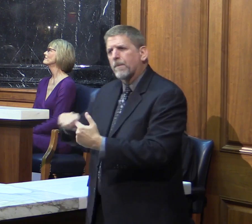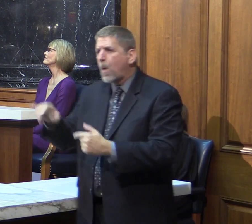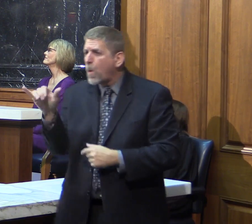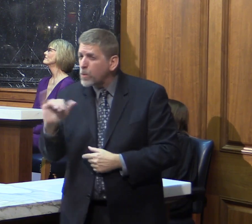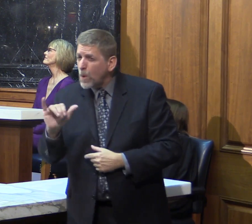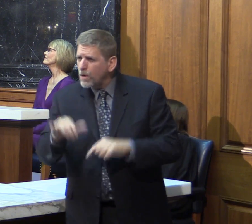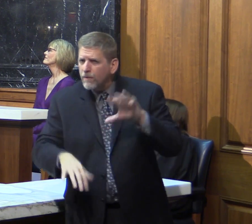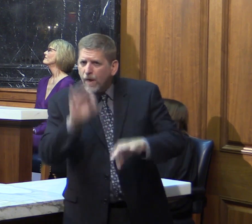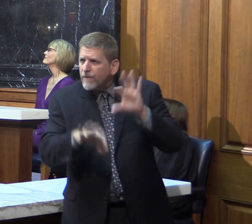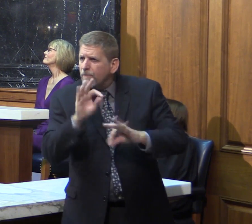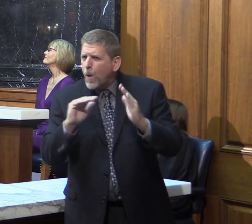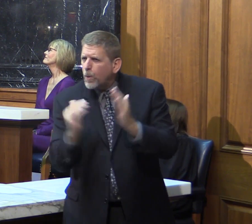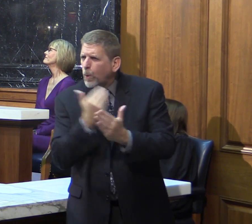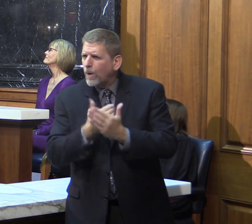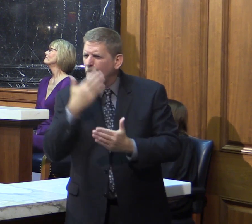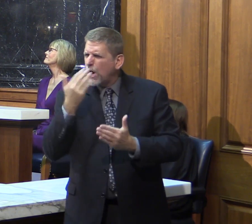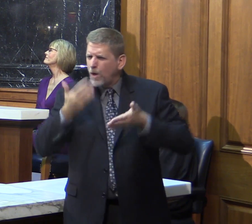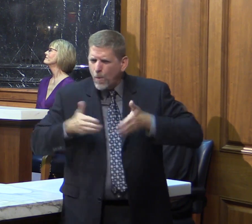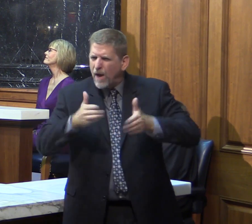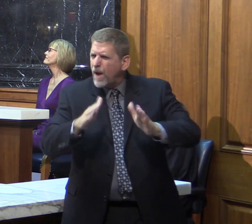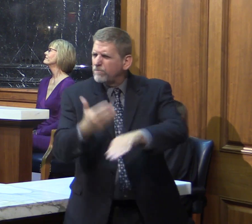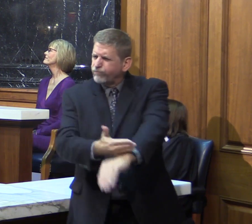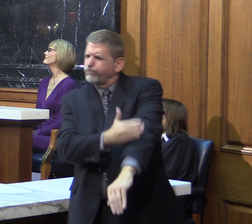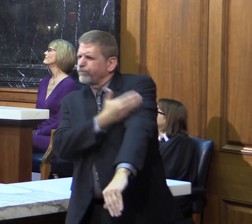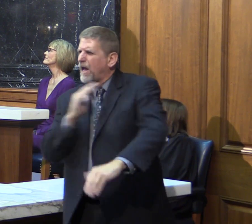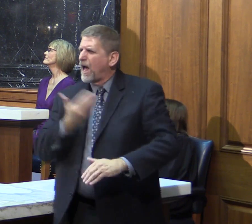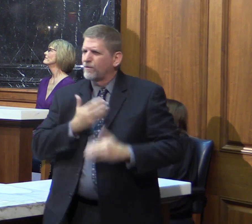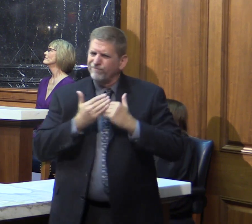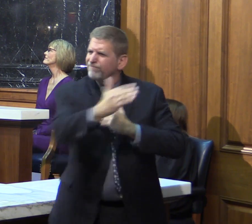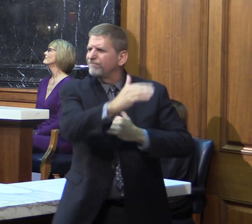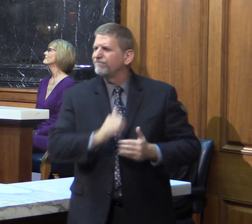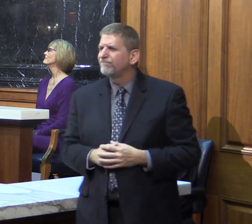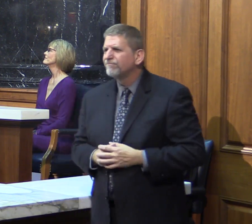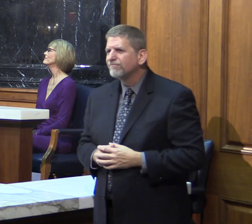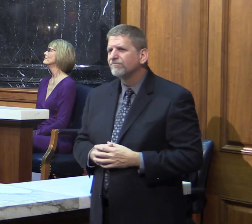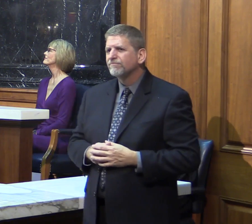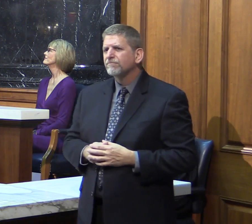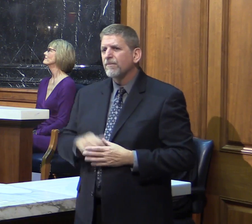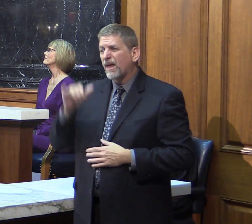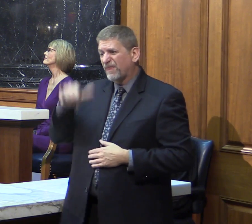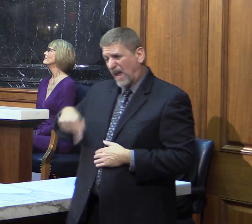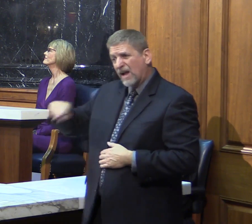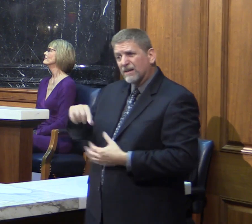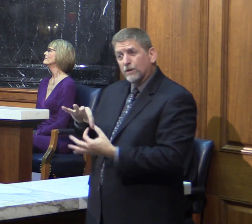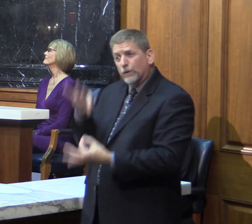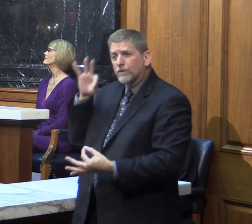find better ways of doing things. It's that spirit,